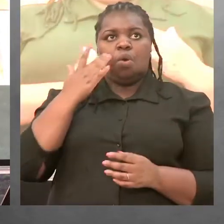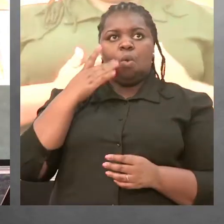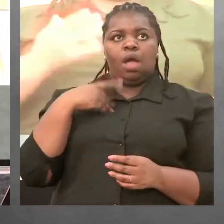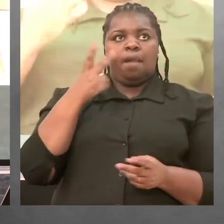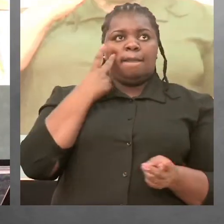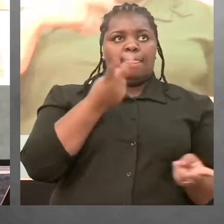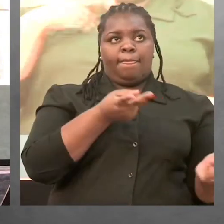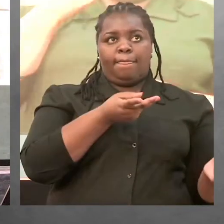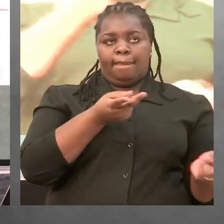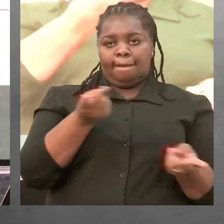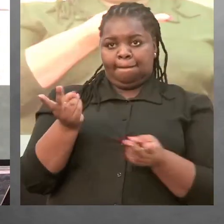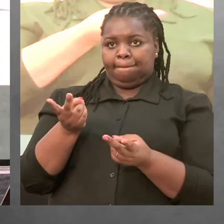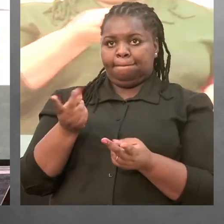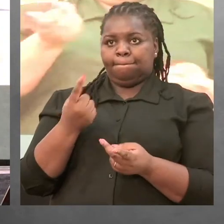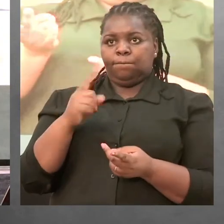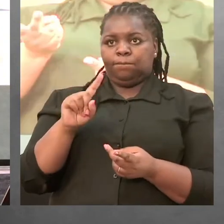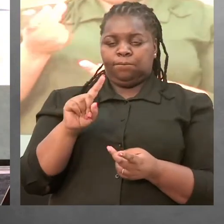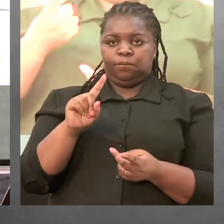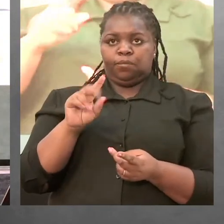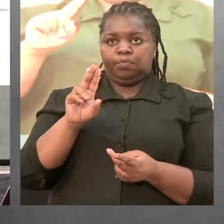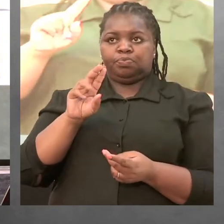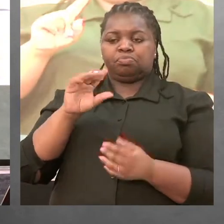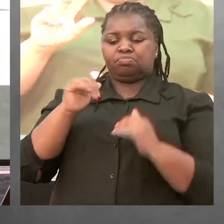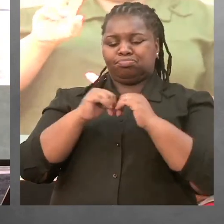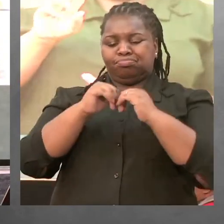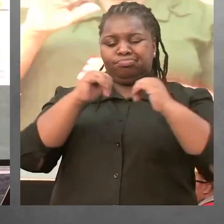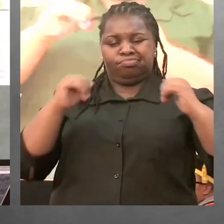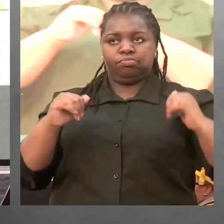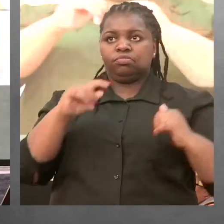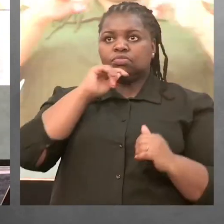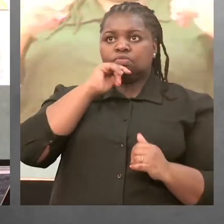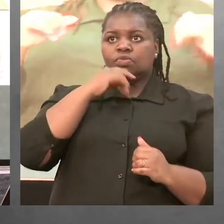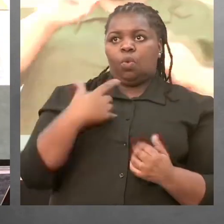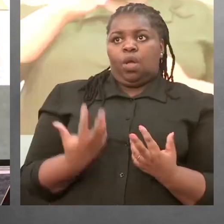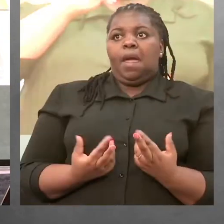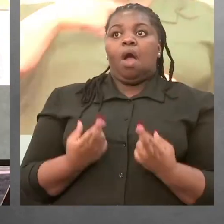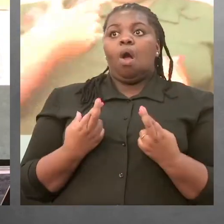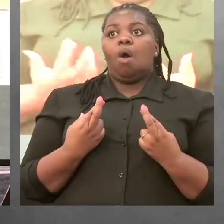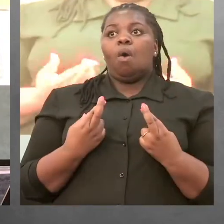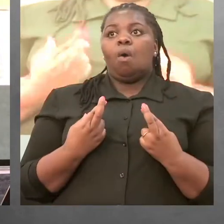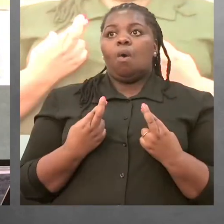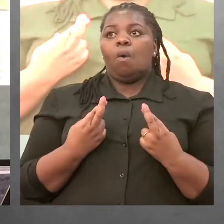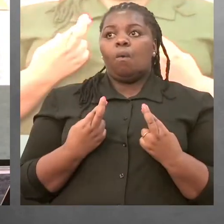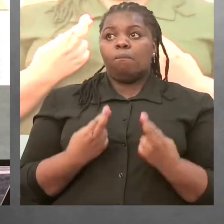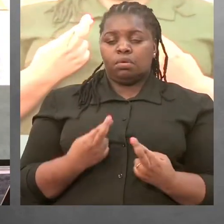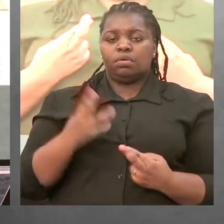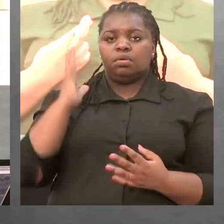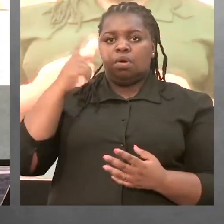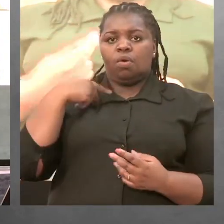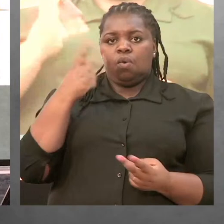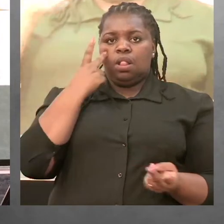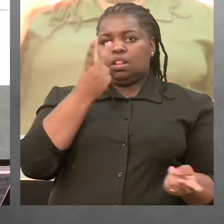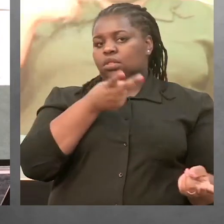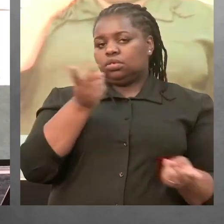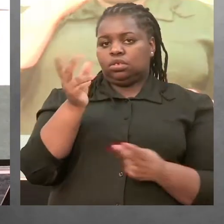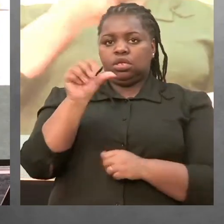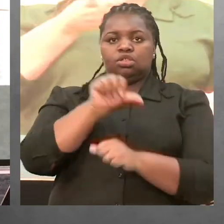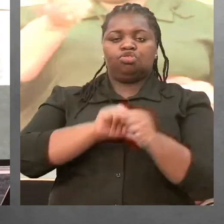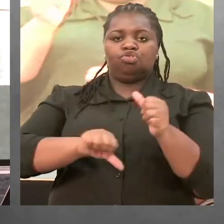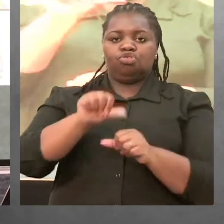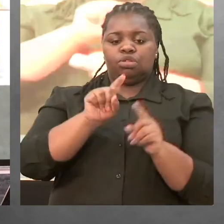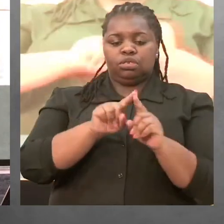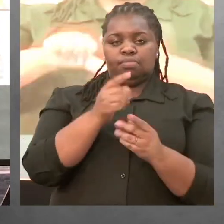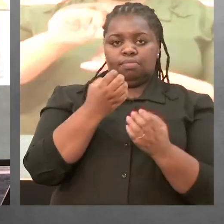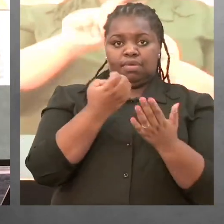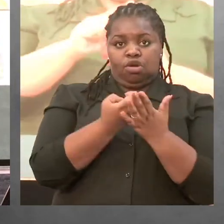the end of colonialism and apartheid, we had great hope that we're going to see social and